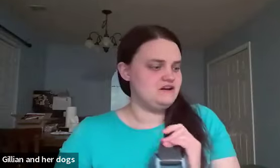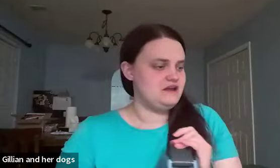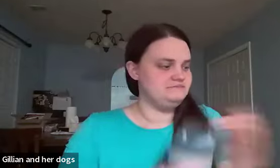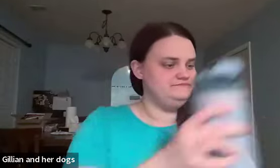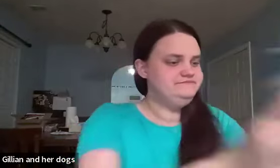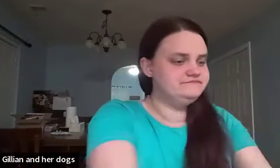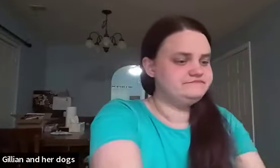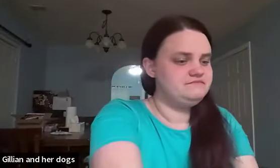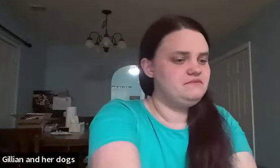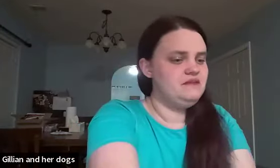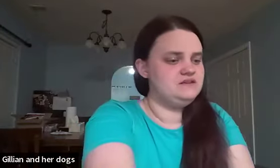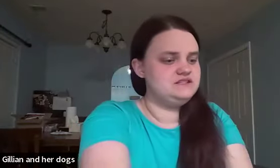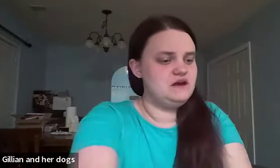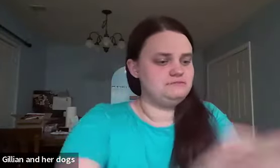Perfect. Okay. So